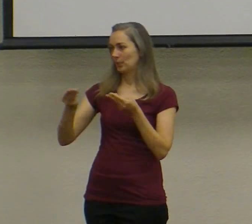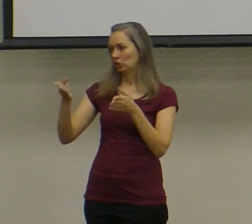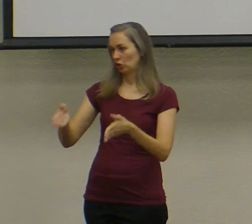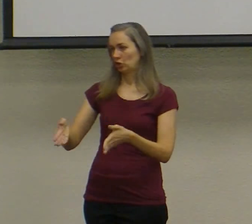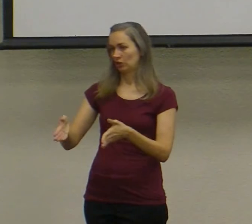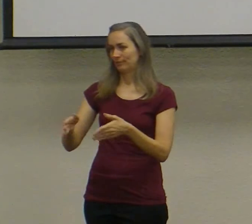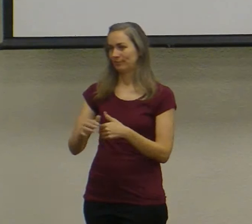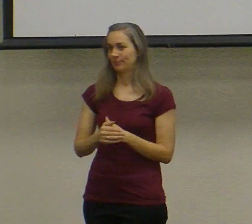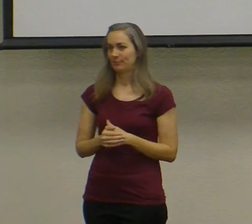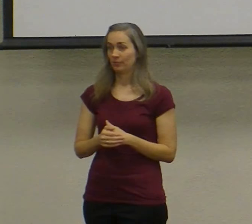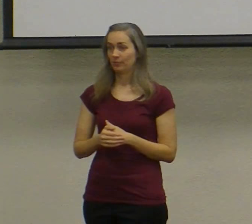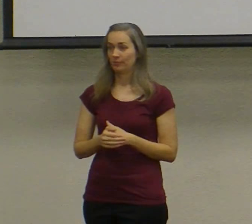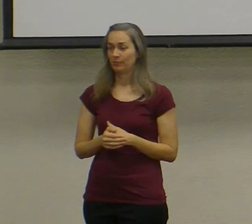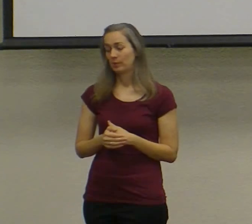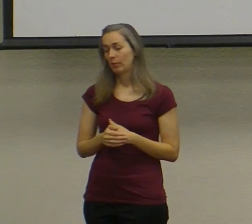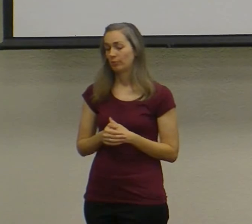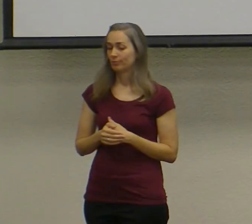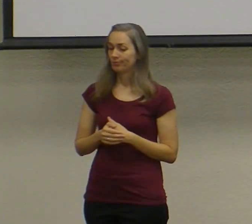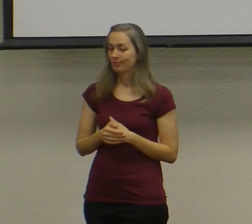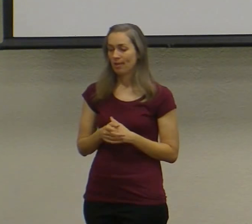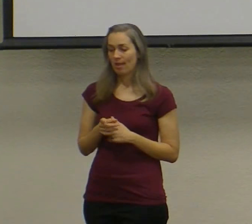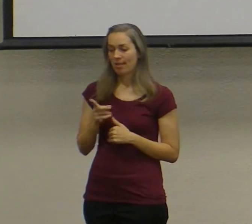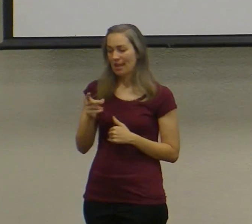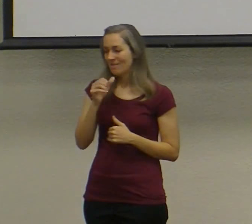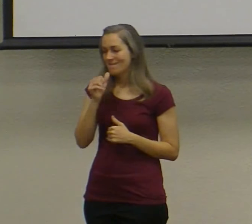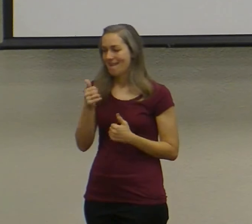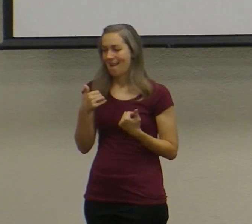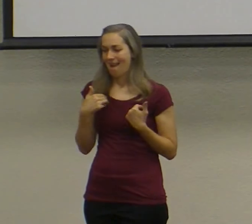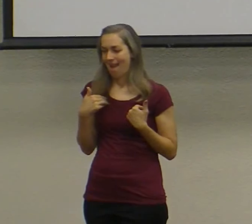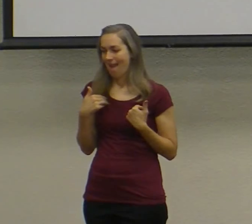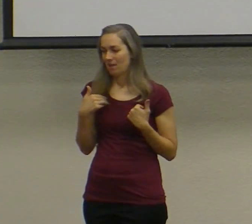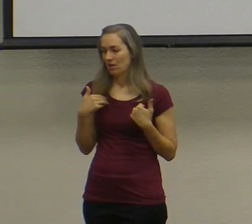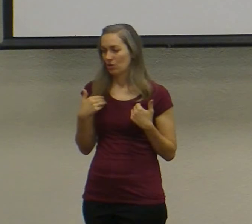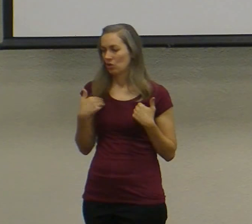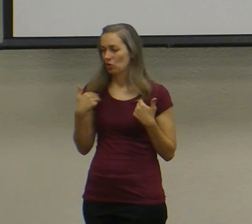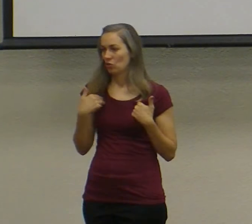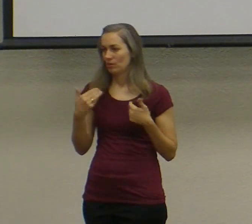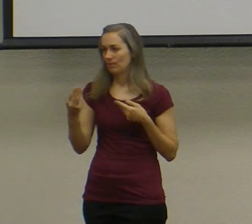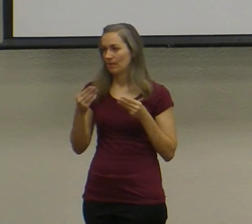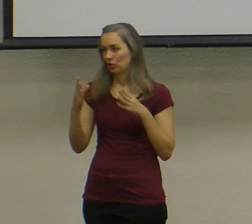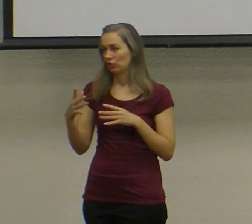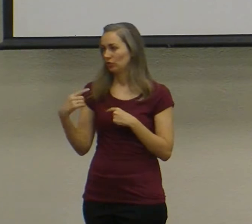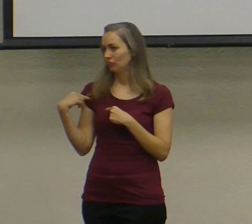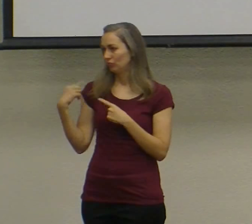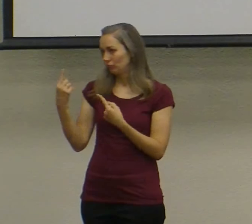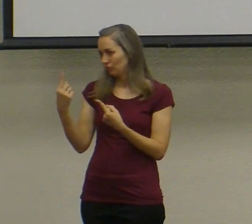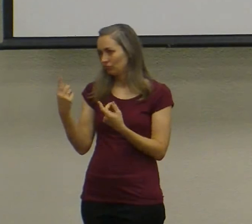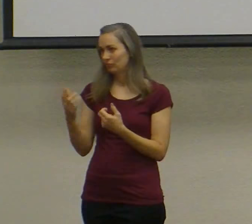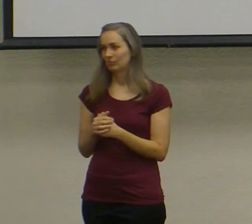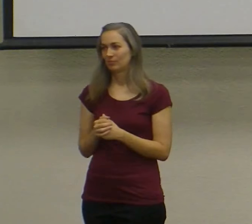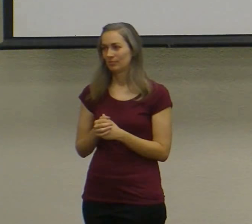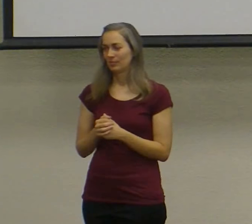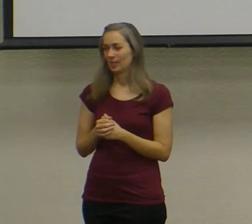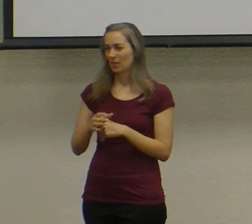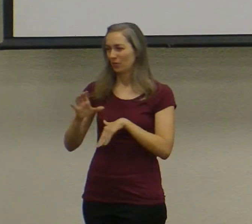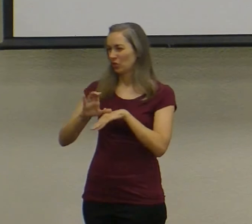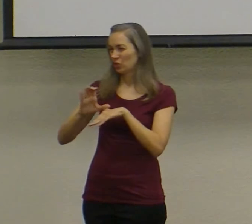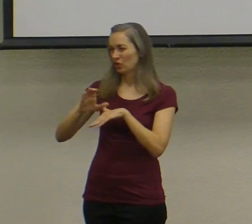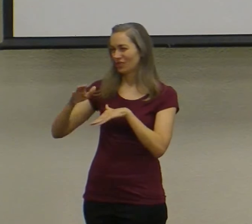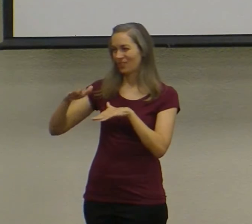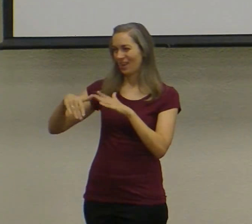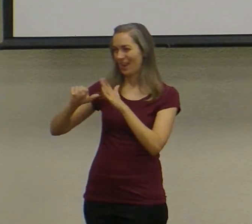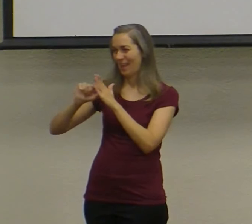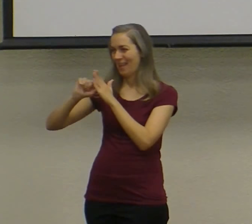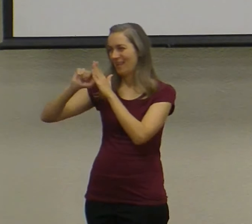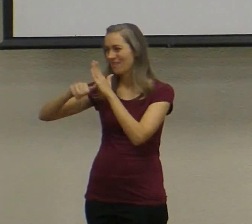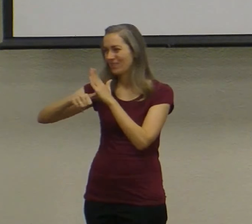that was our biggest issue, is because there hasn't been a youth man up there. The church hasn't emphasized youth events. So